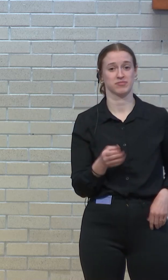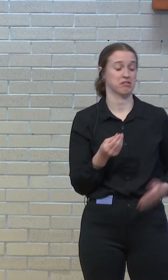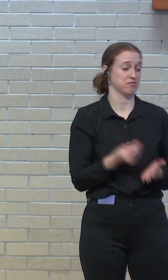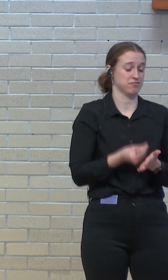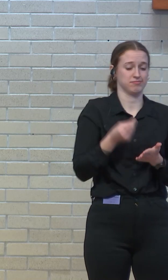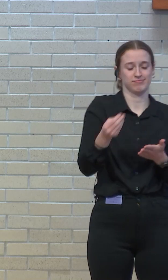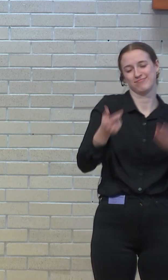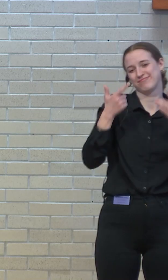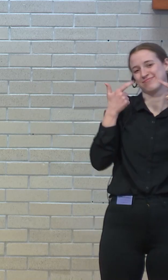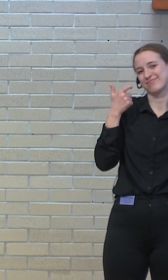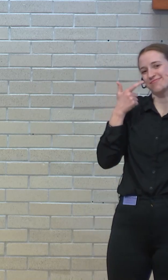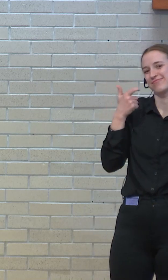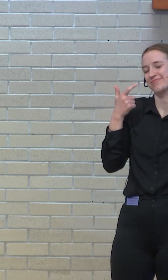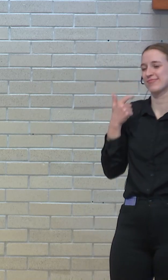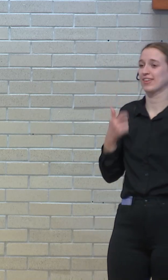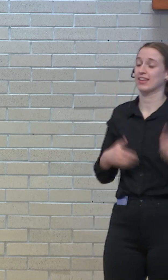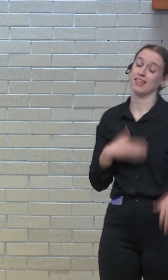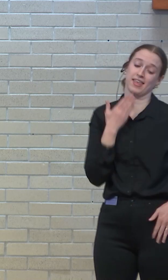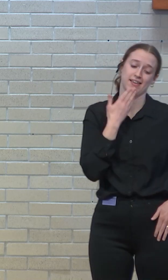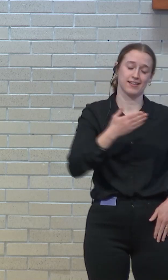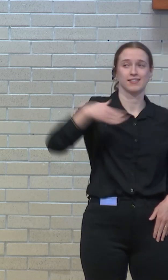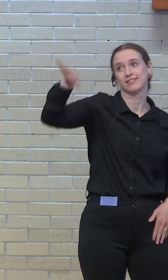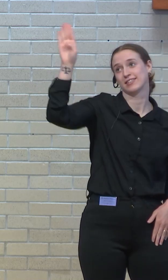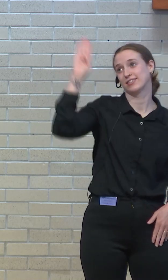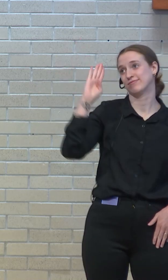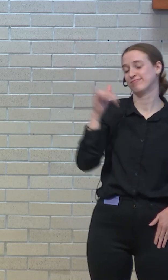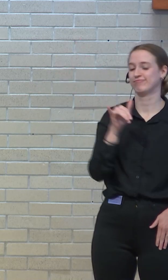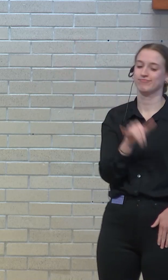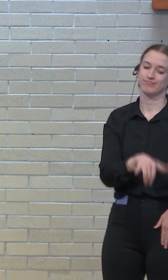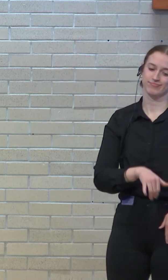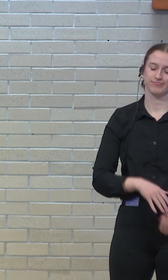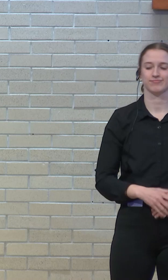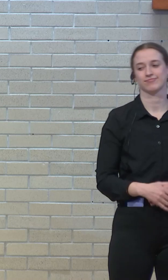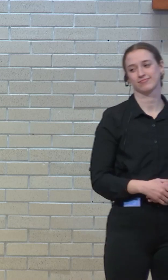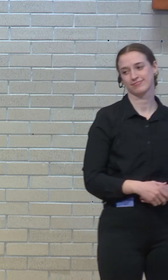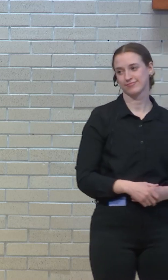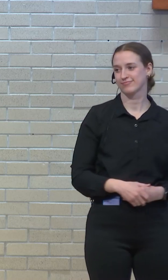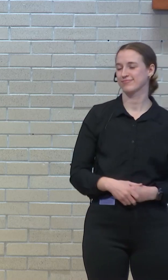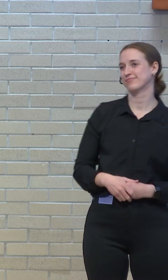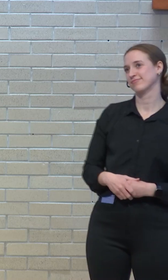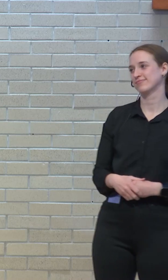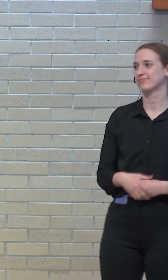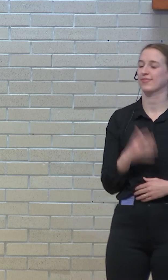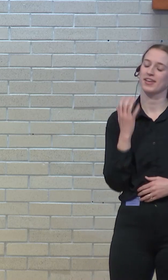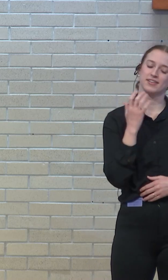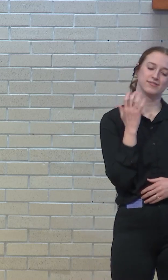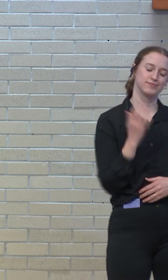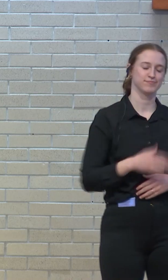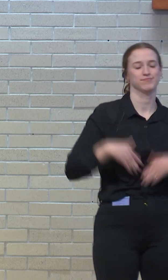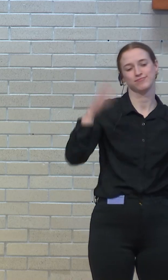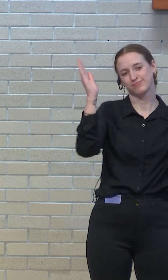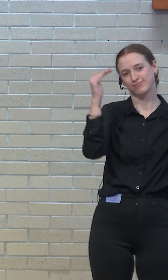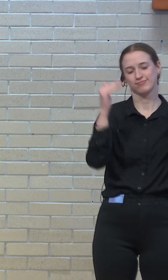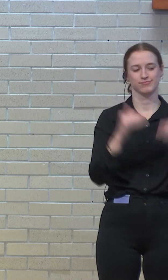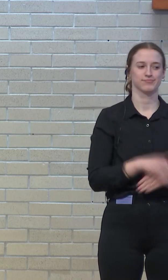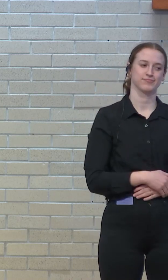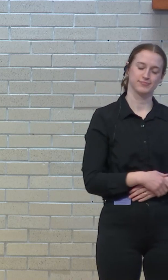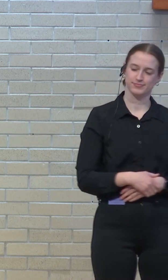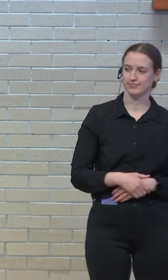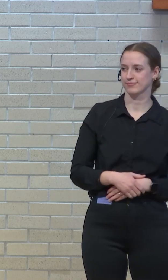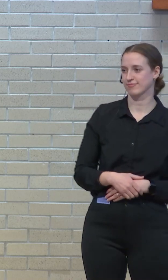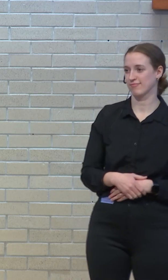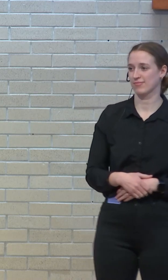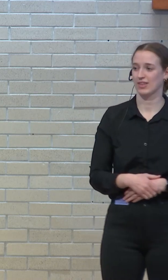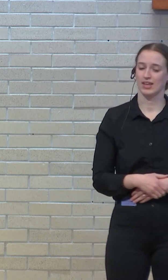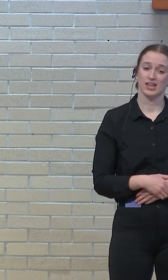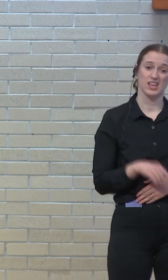to pay to laugh. You better thank God for that. Oh, there's hope. It